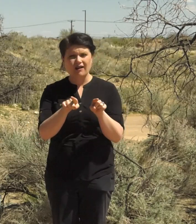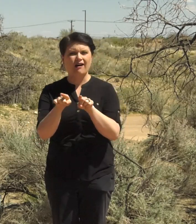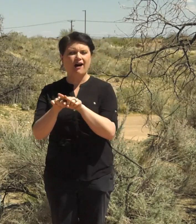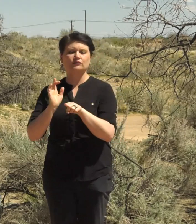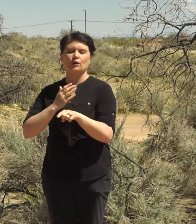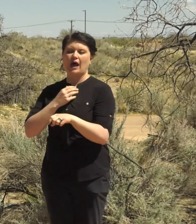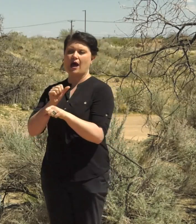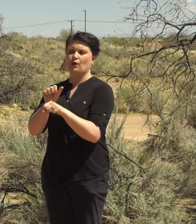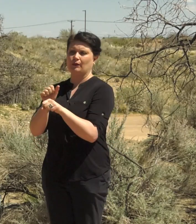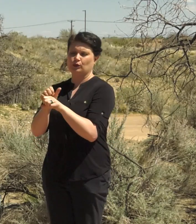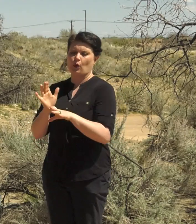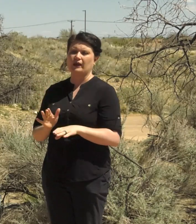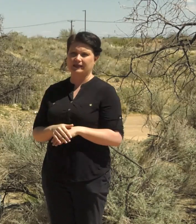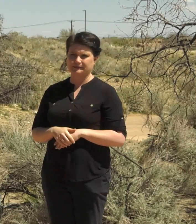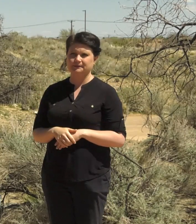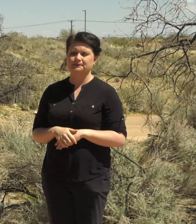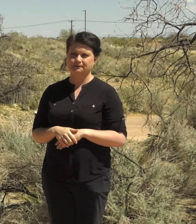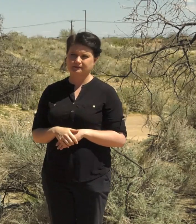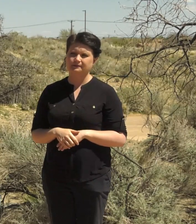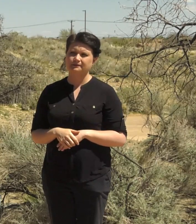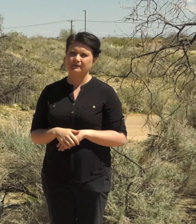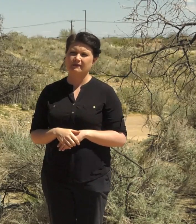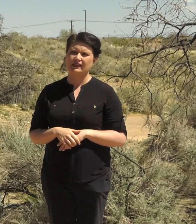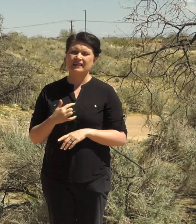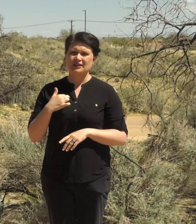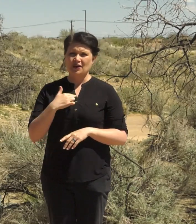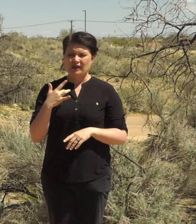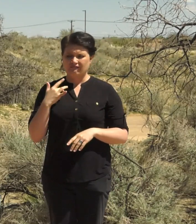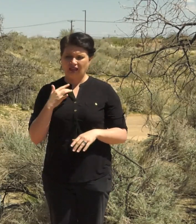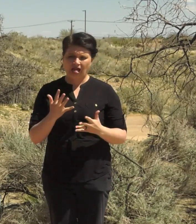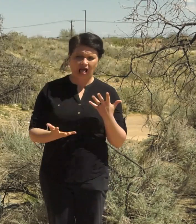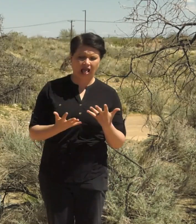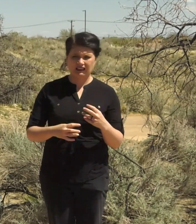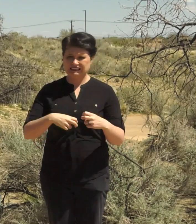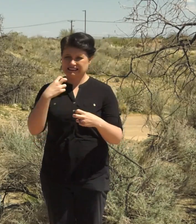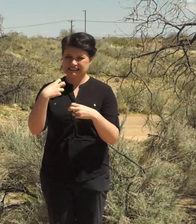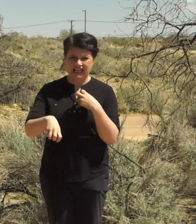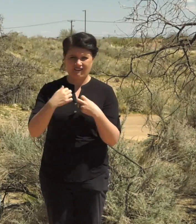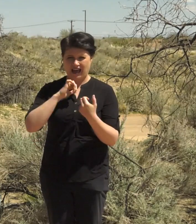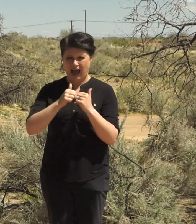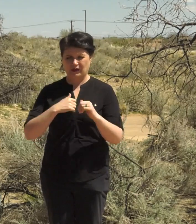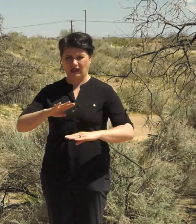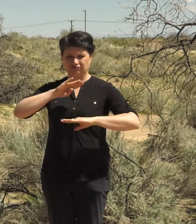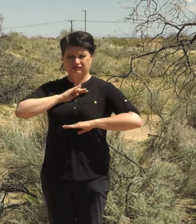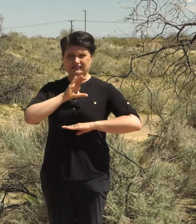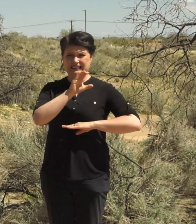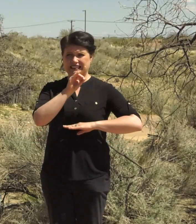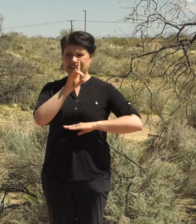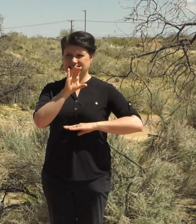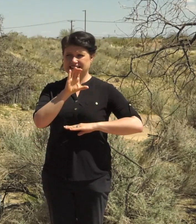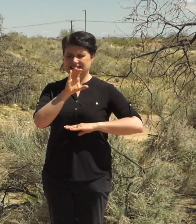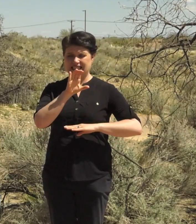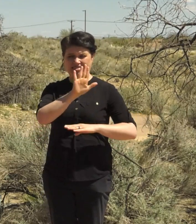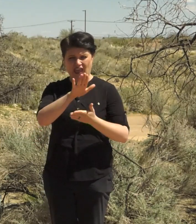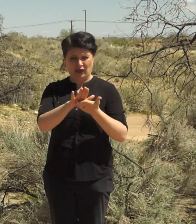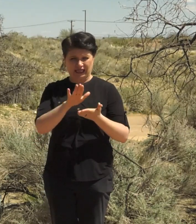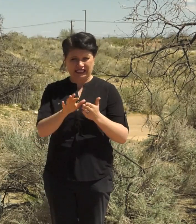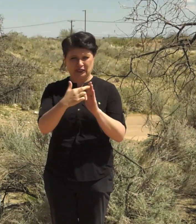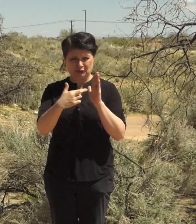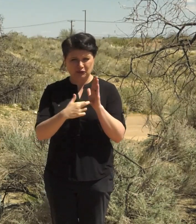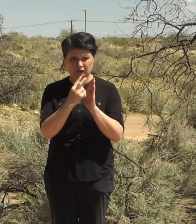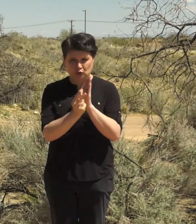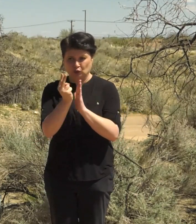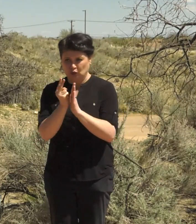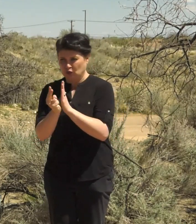our employees. We found it difficult to meet CDC cleaning routines